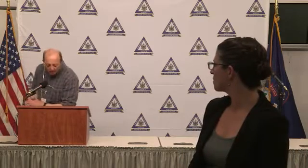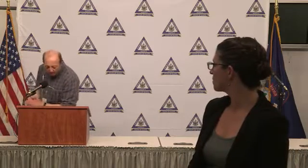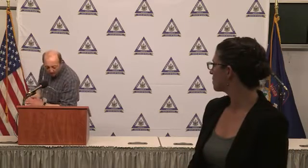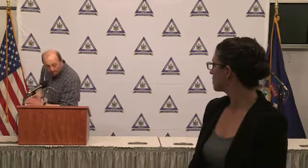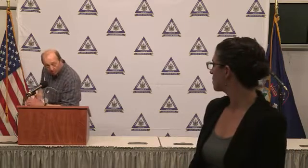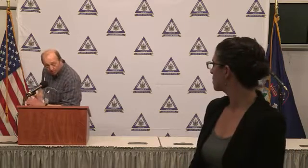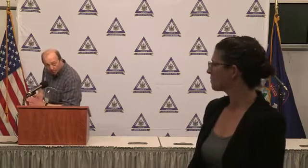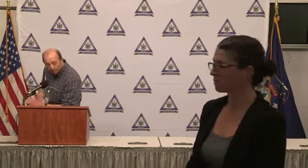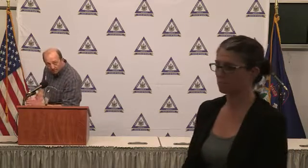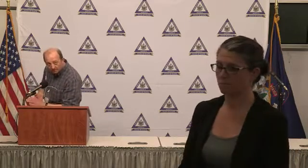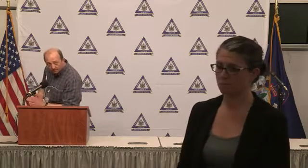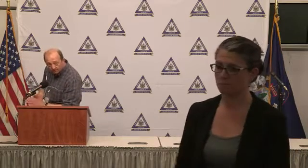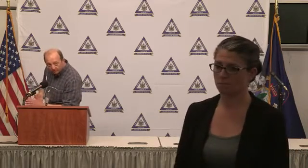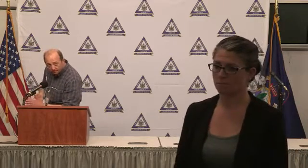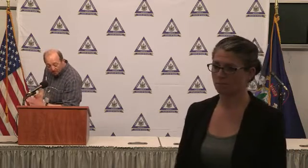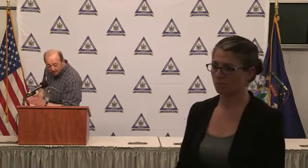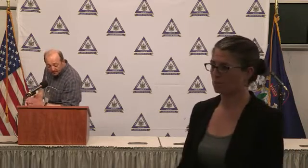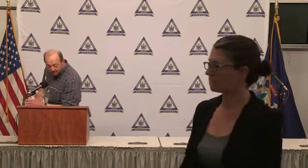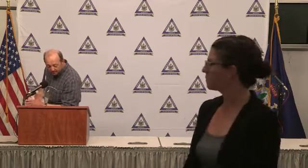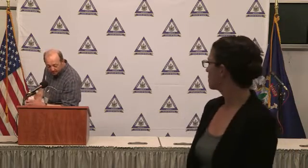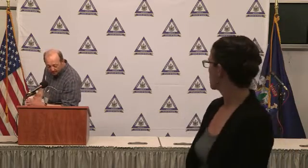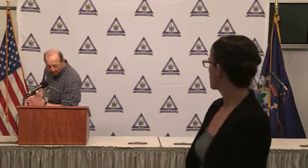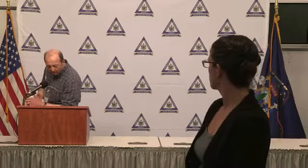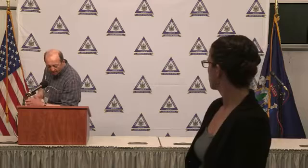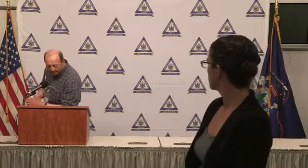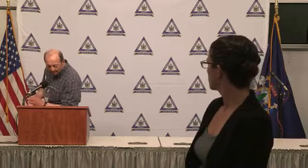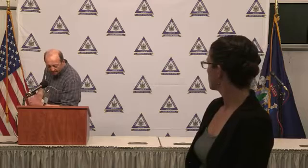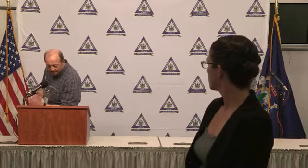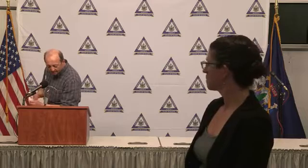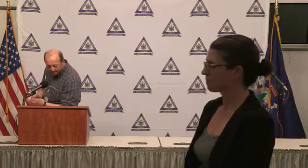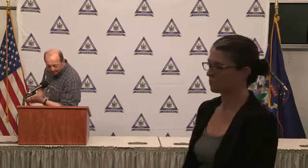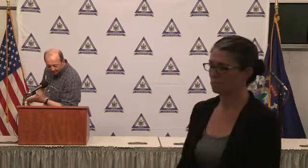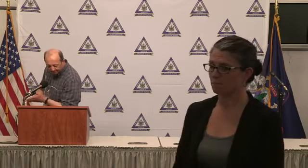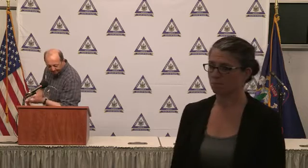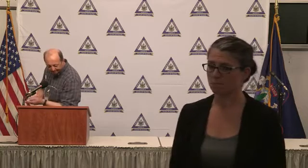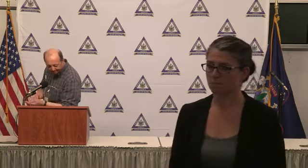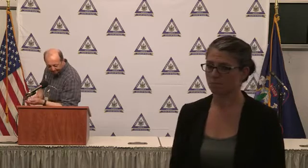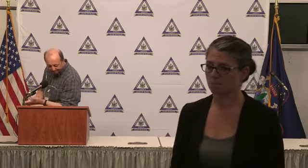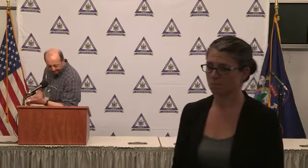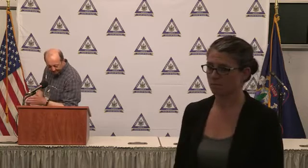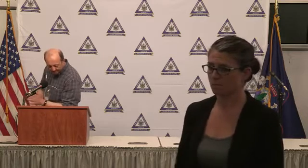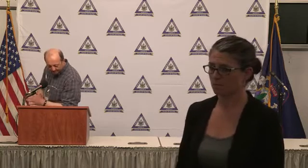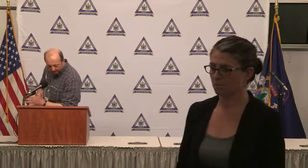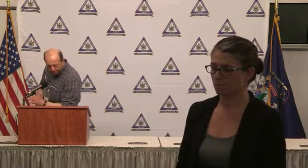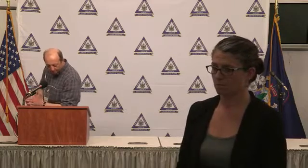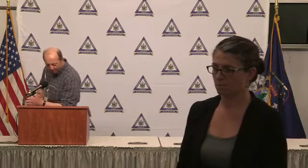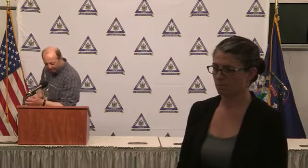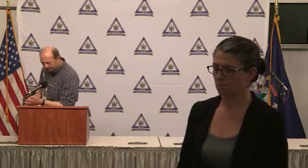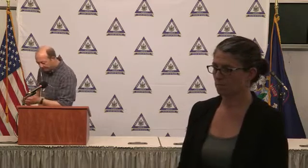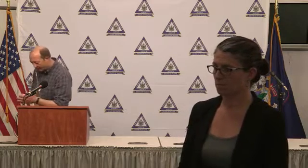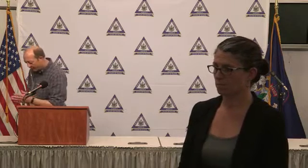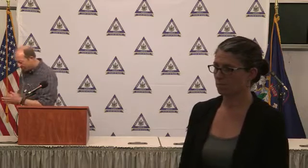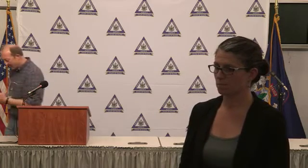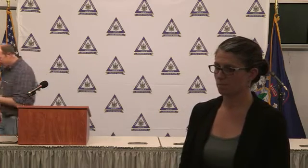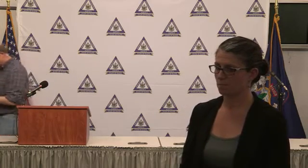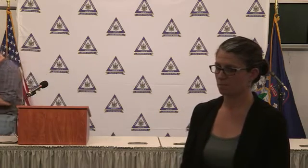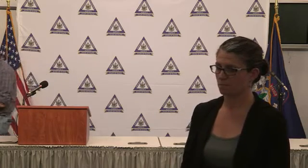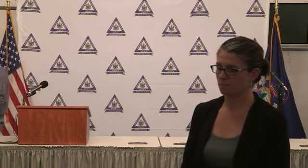Hey, everyone in the pool, we don't see him out in the hallway yet, so we'll let you know.